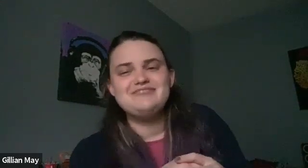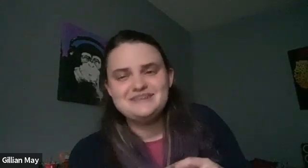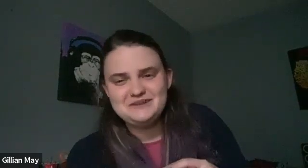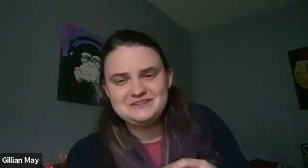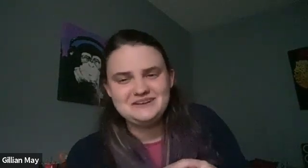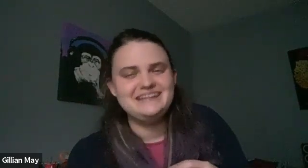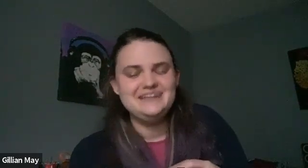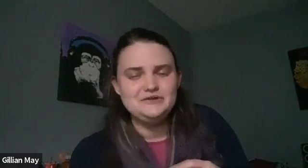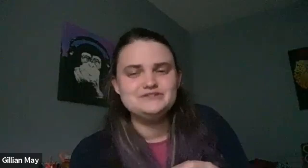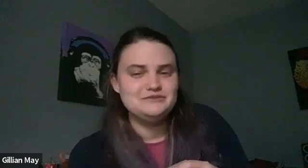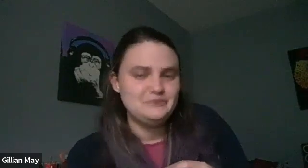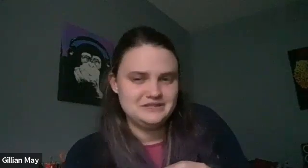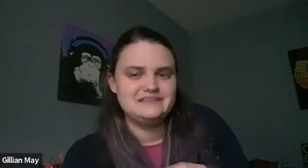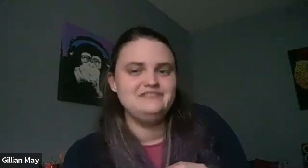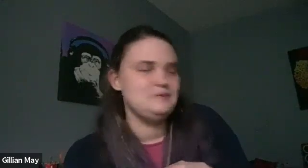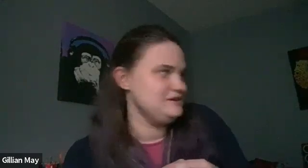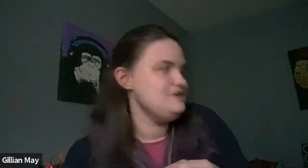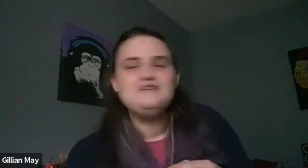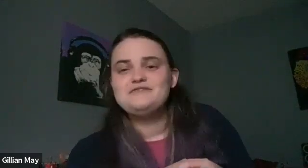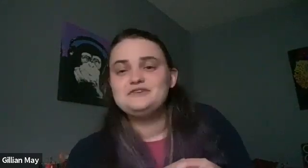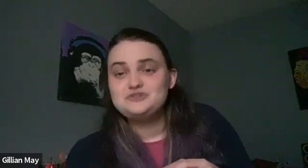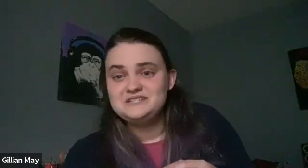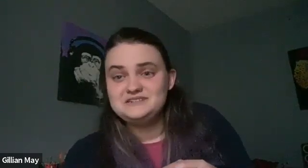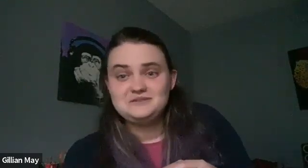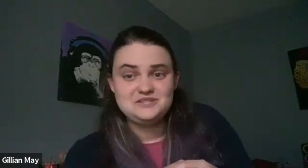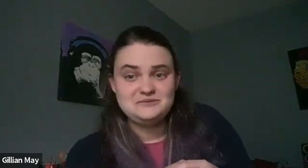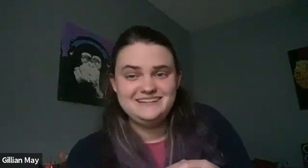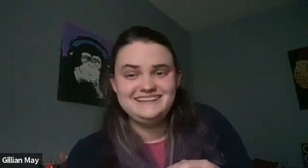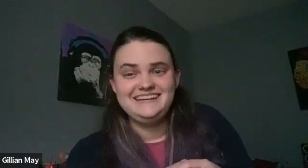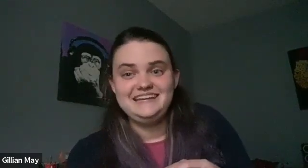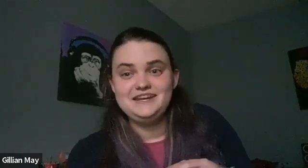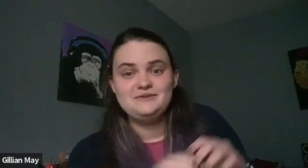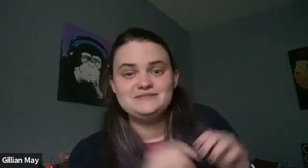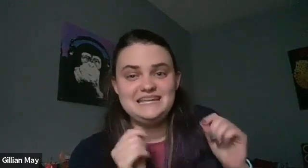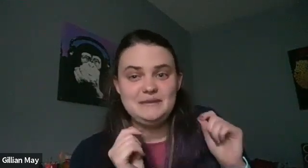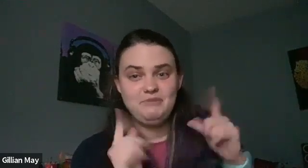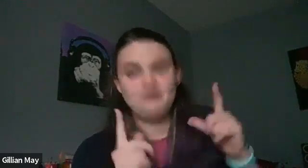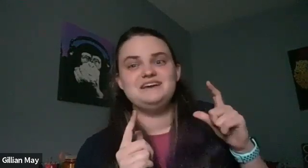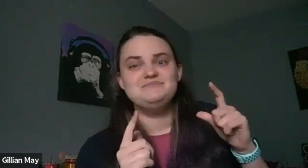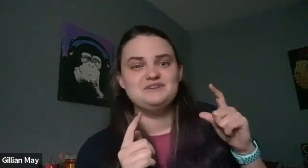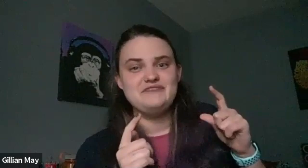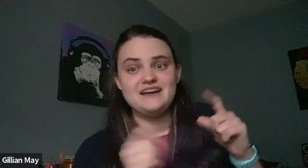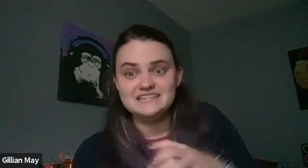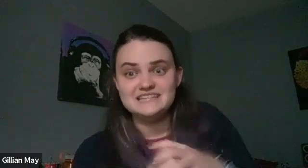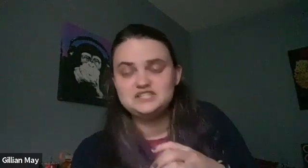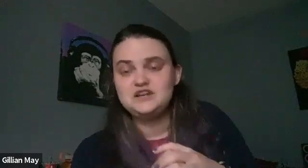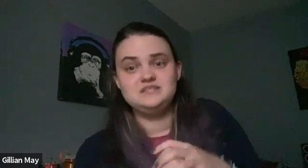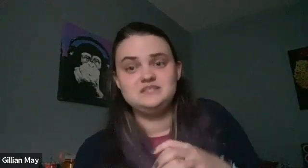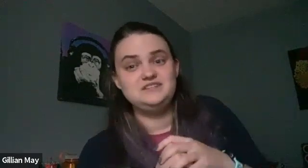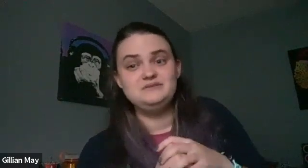very smart dog and he knows certain words, like the word for treats or chewy. He knows, and he perks up so fast and he just comes to you.